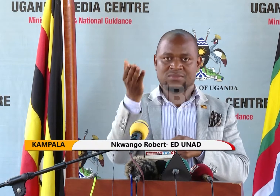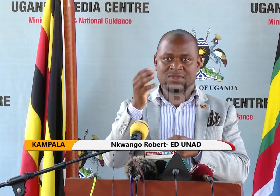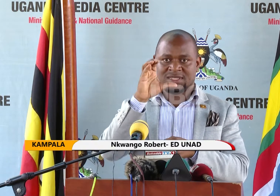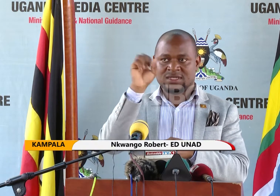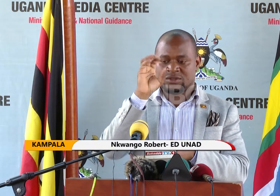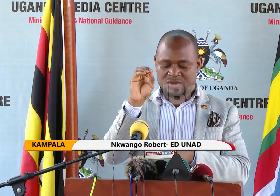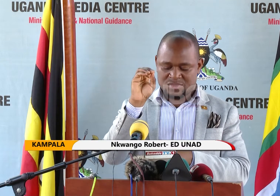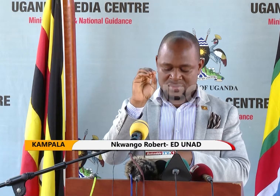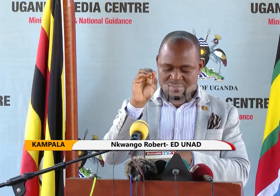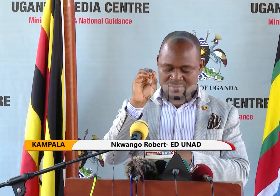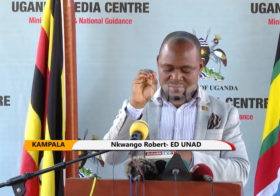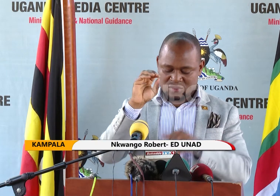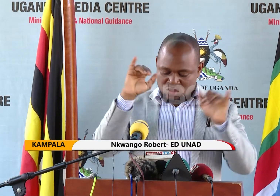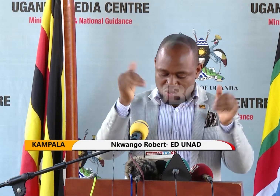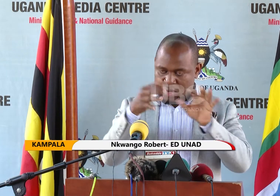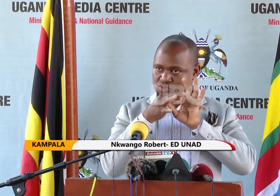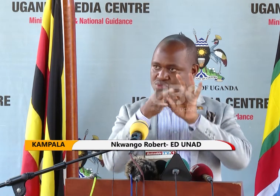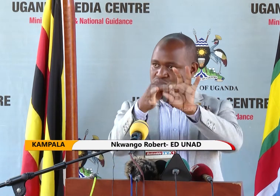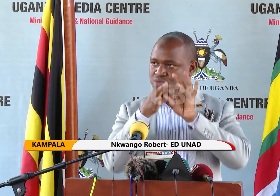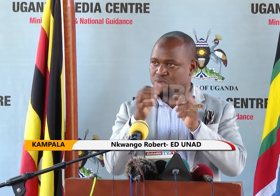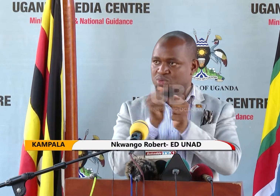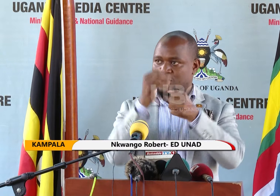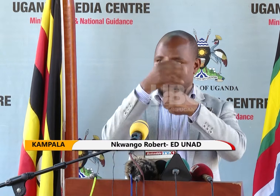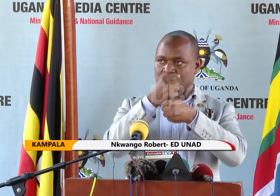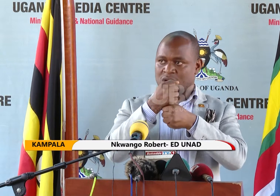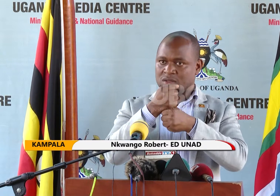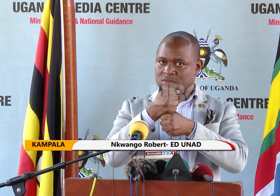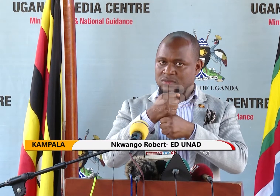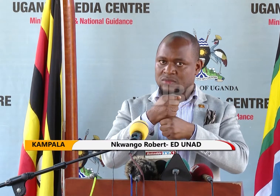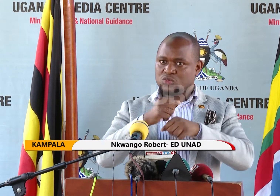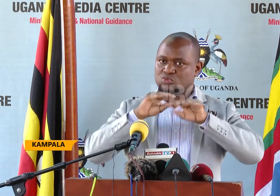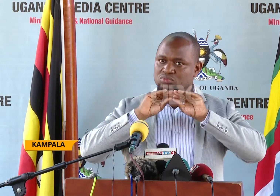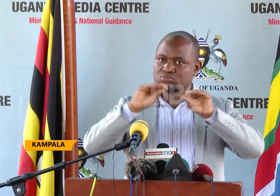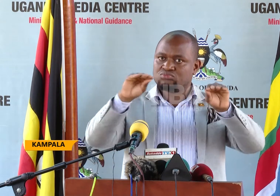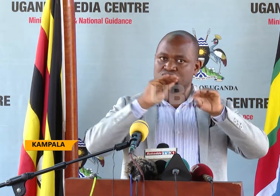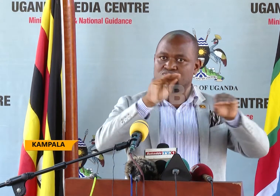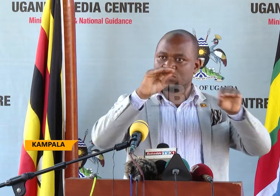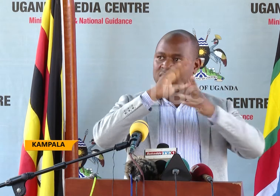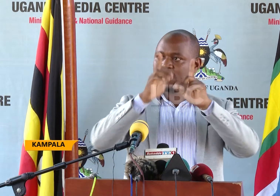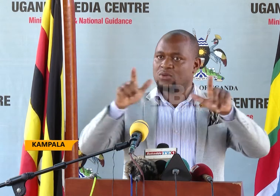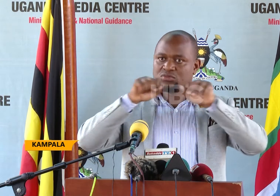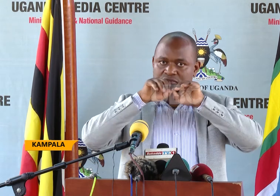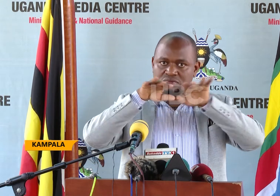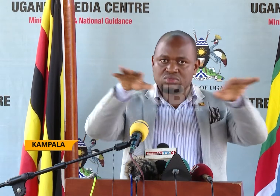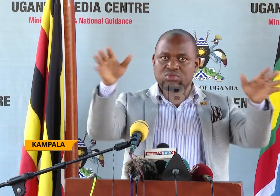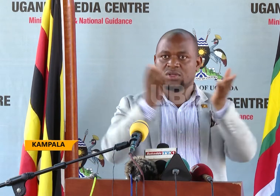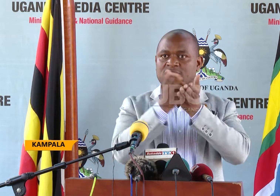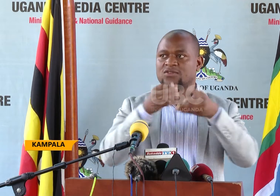organizations and agencies plus other CSOs to work together with UNAD to train and teach sign